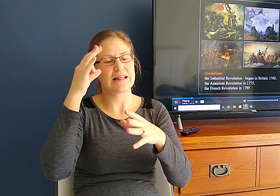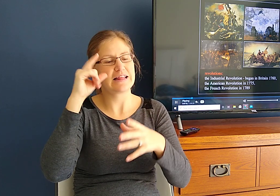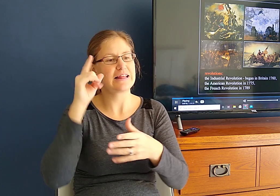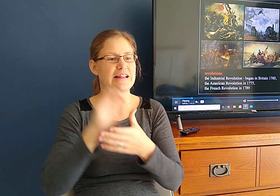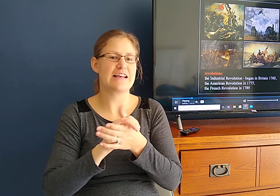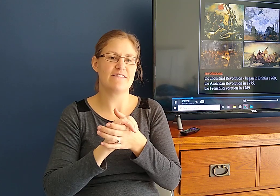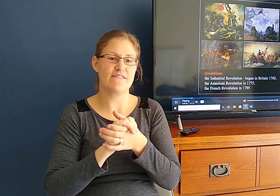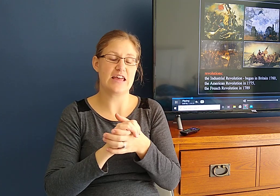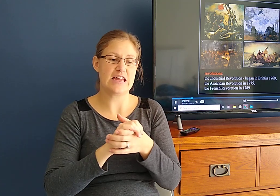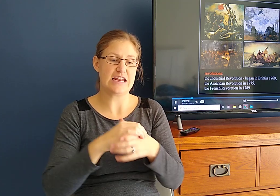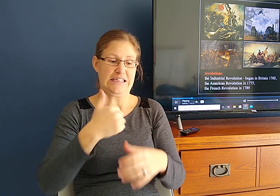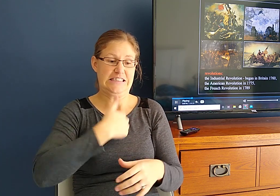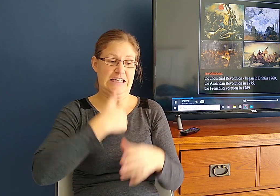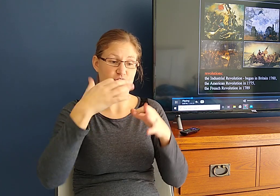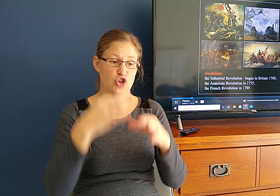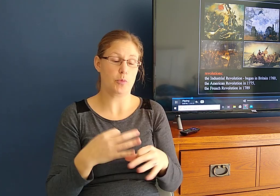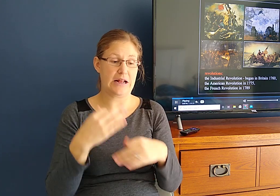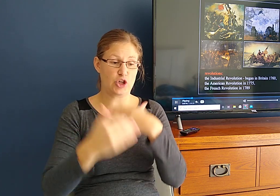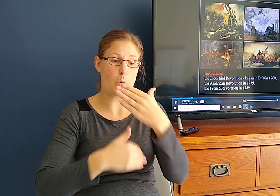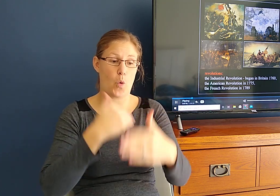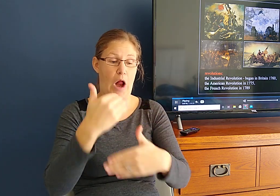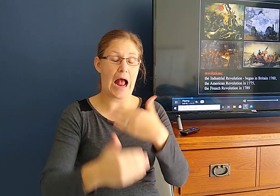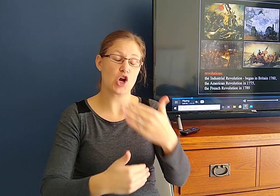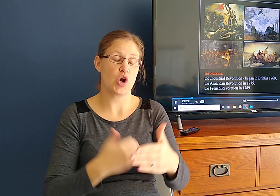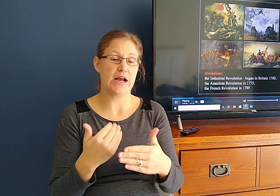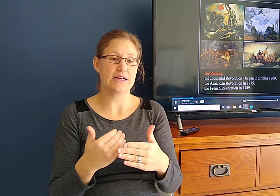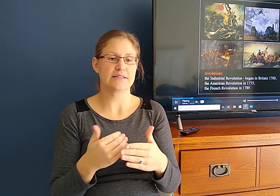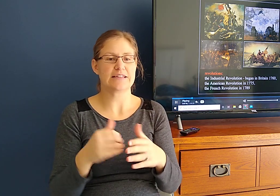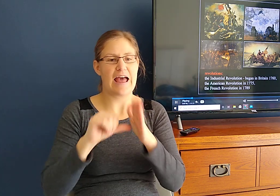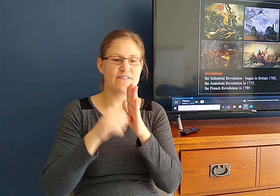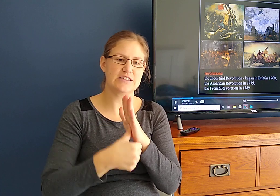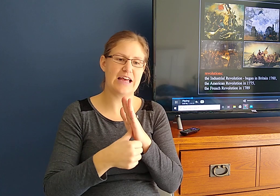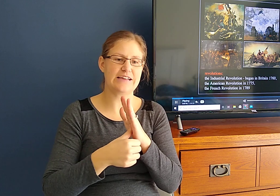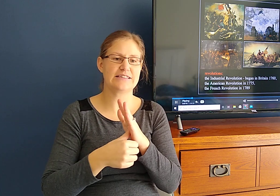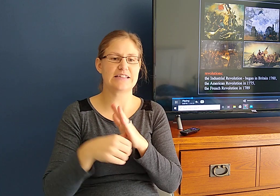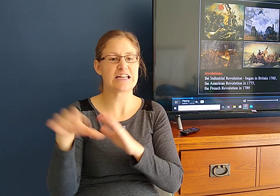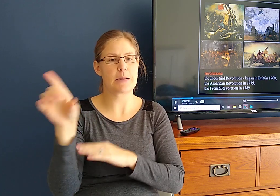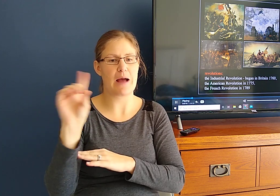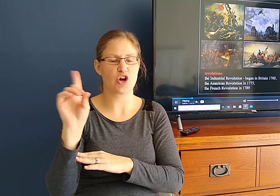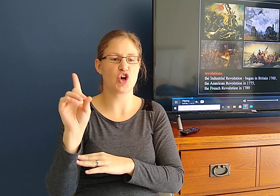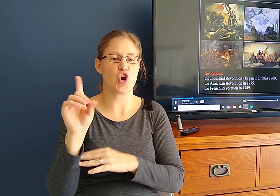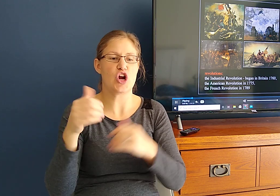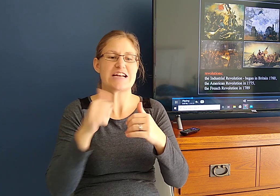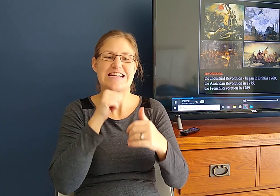progress brought about an emphasis on democracy and secular or non-spiritual